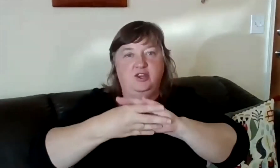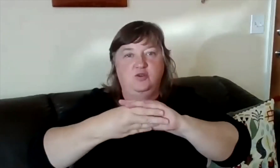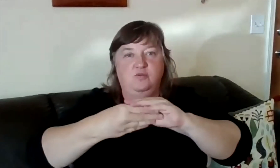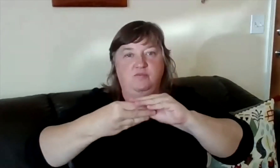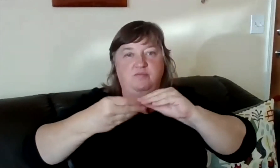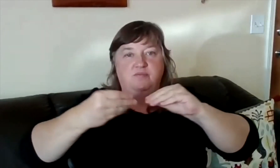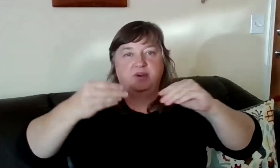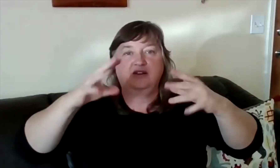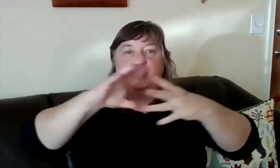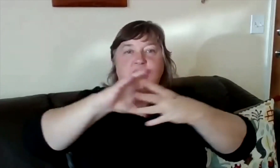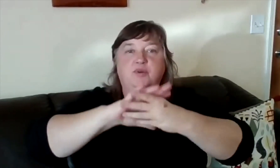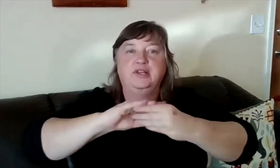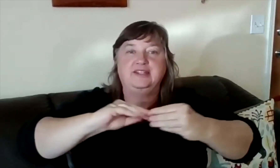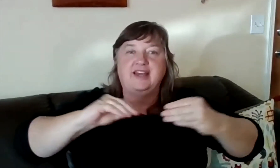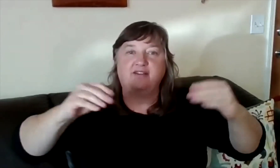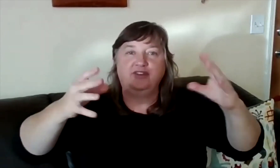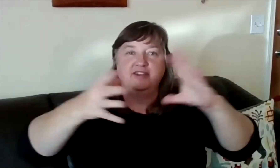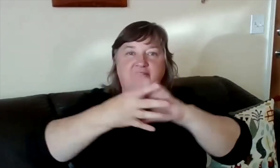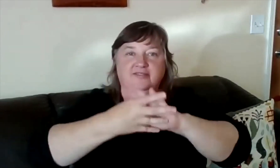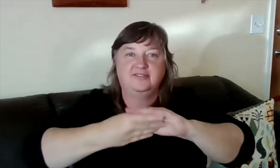you kind of like pulling taffy,